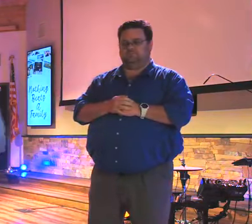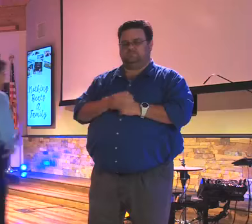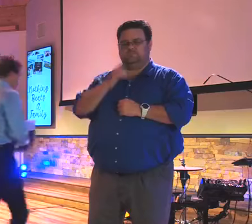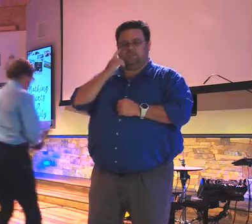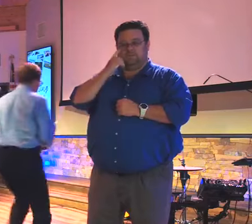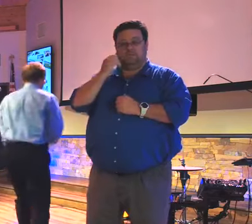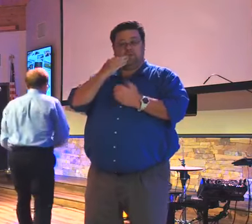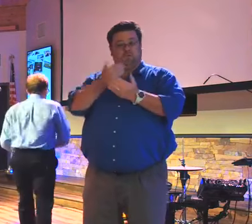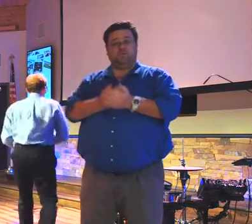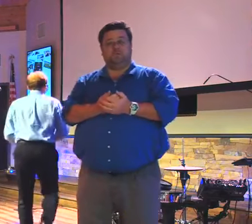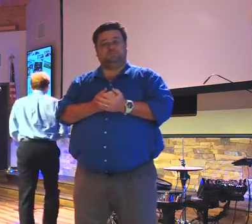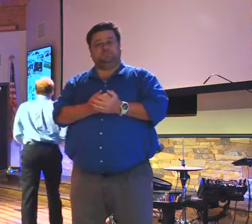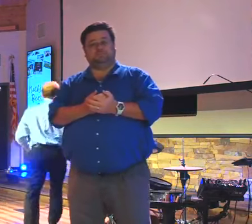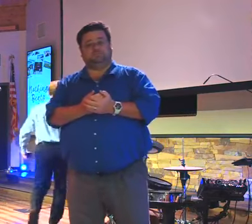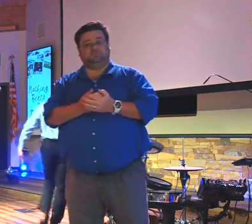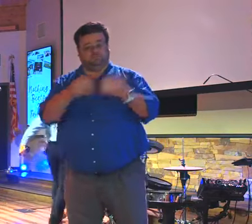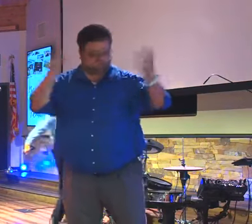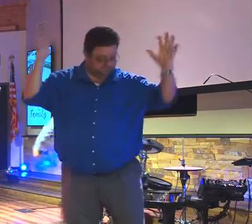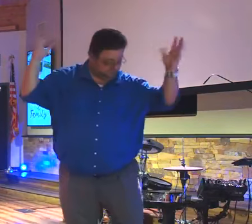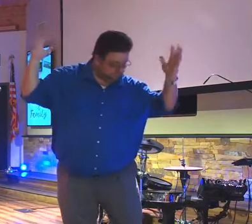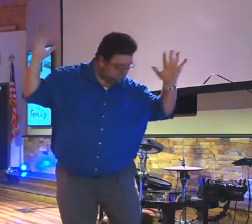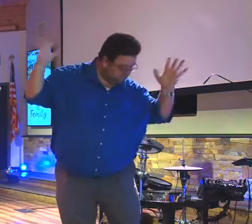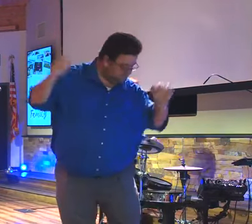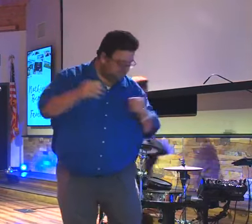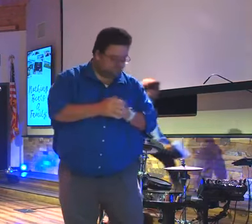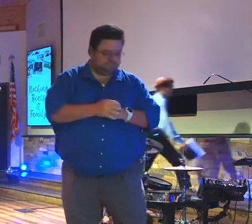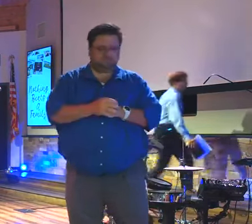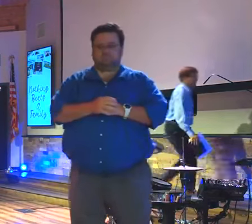Isn't that good? What a